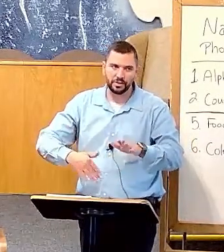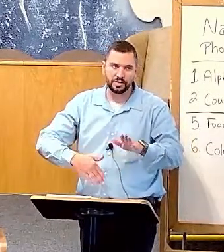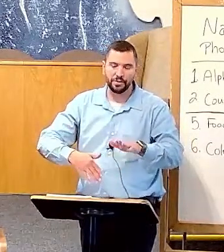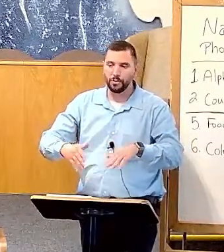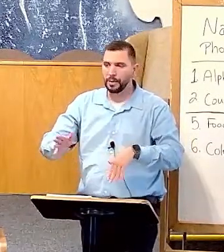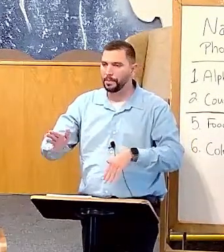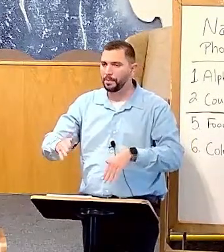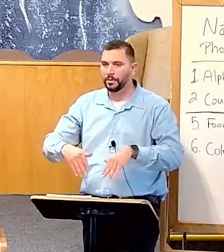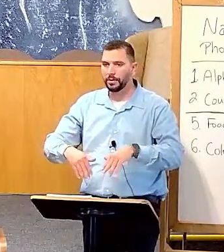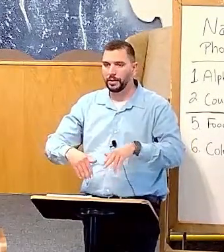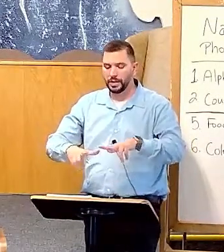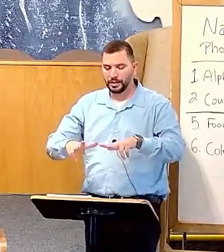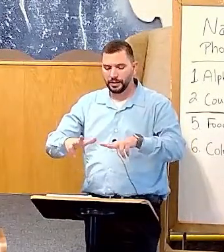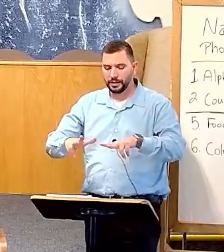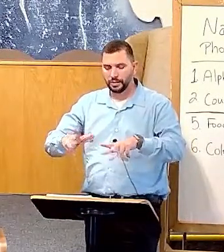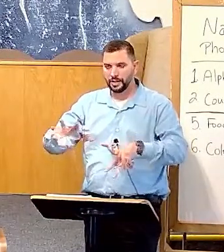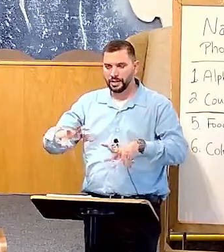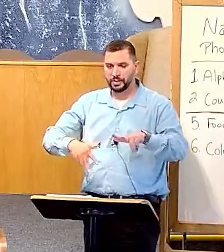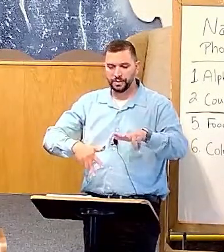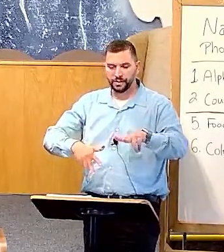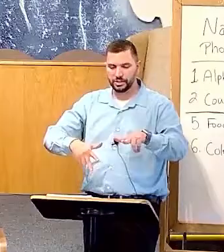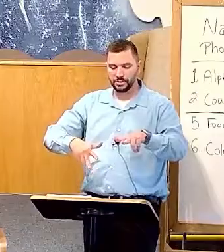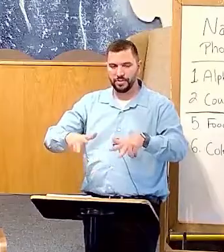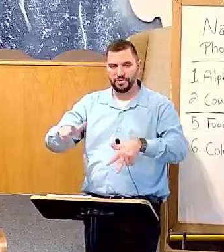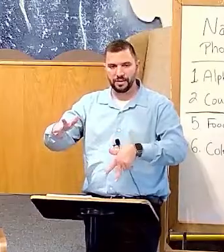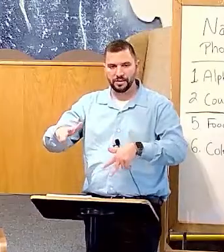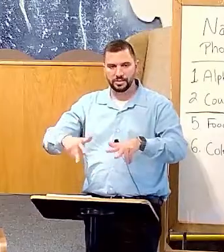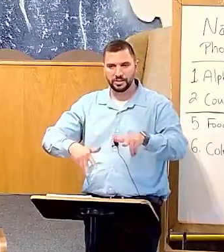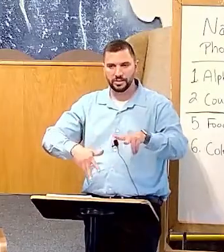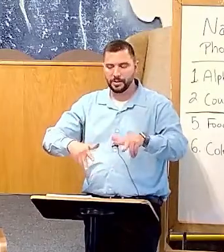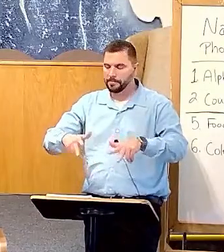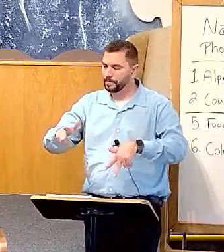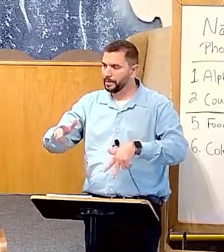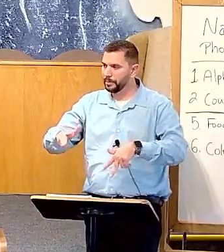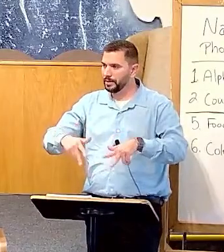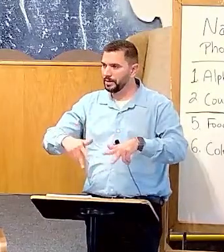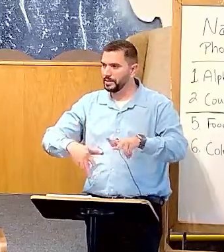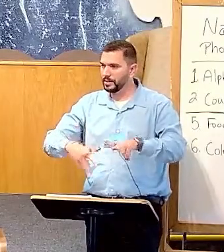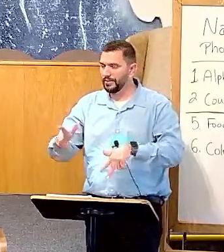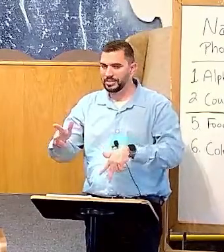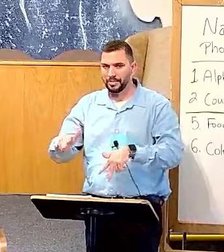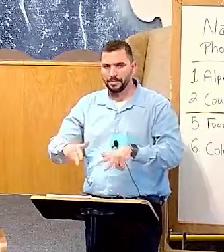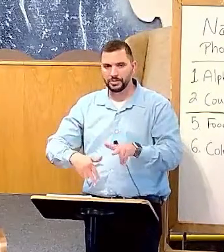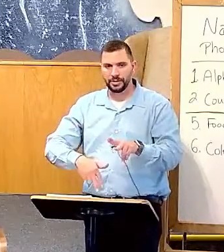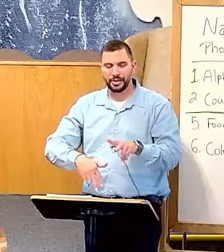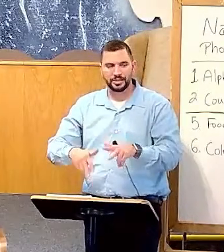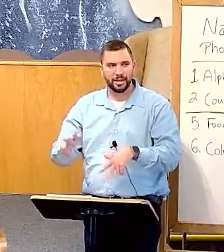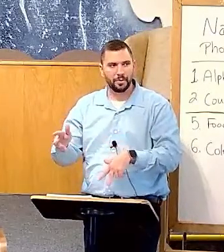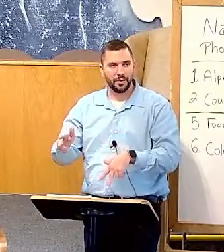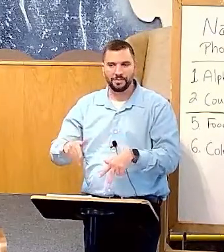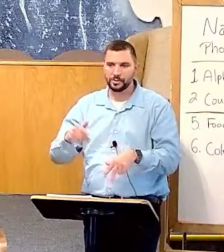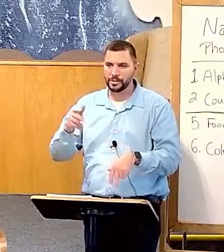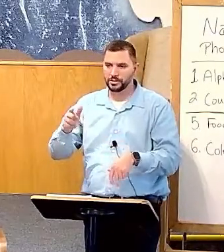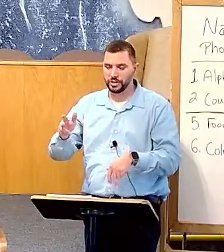few people, they'll do this with just the 3 fingers. But every time somebody does that, my wife just pictures a chicken